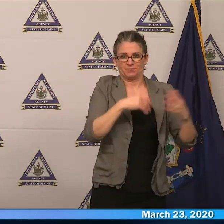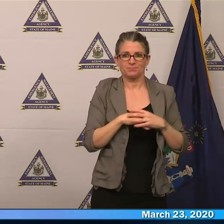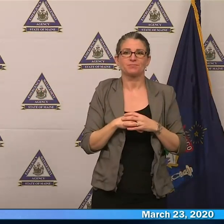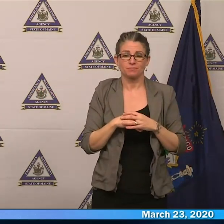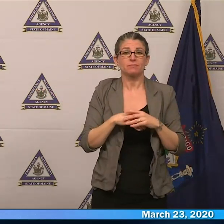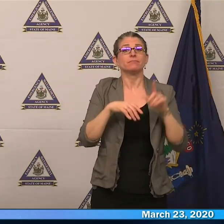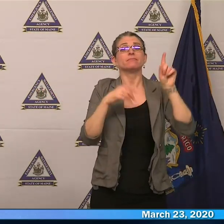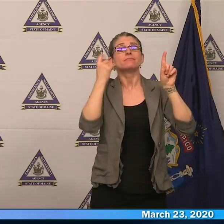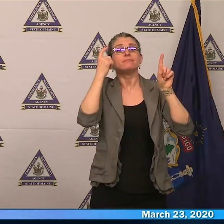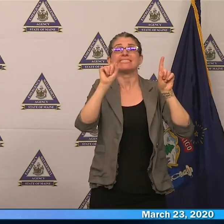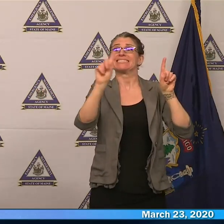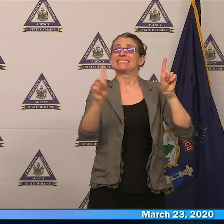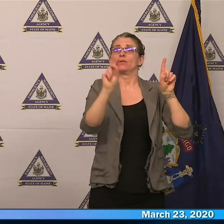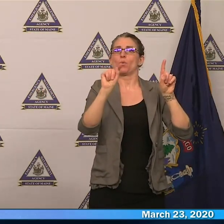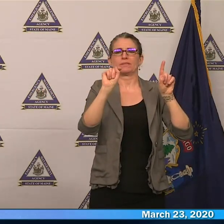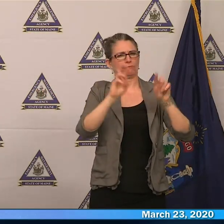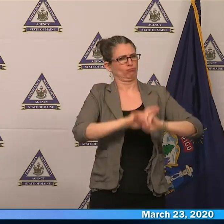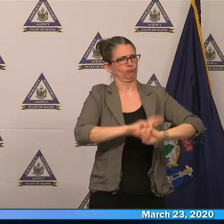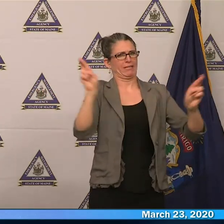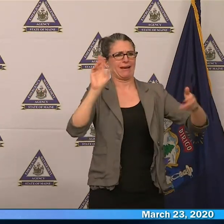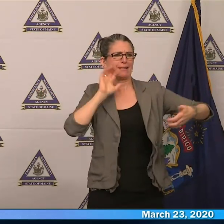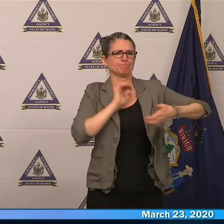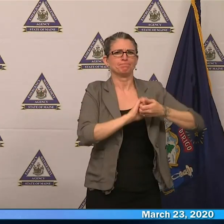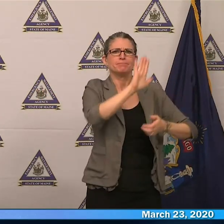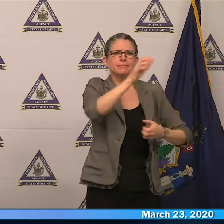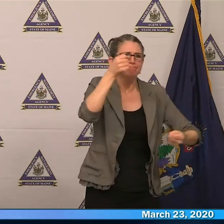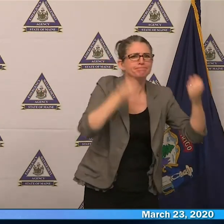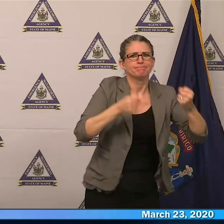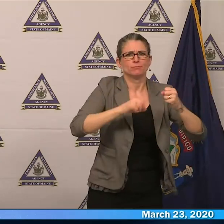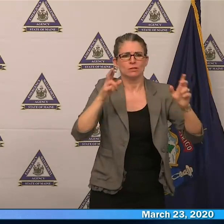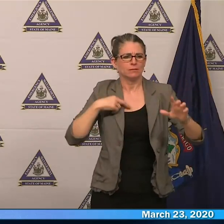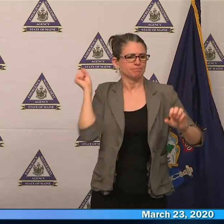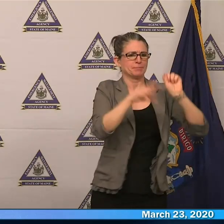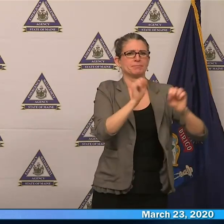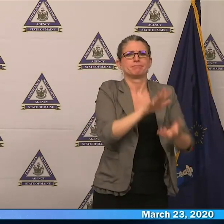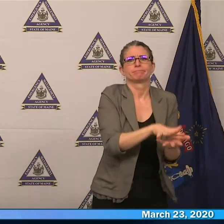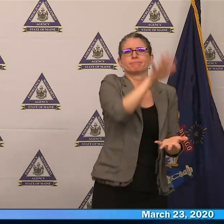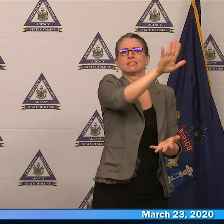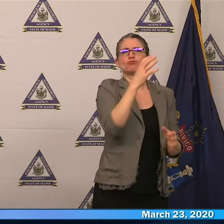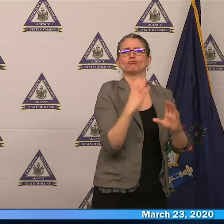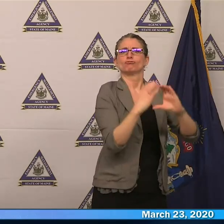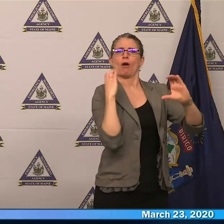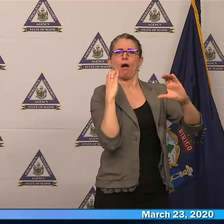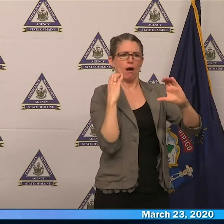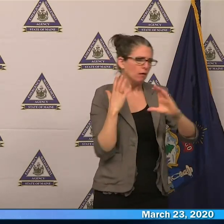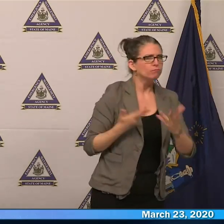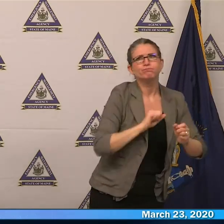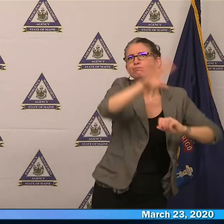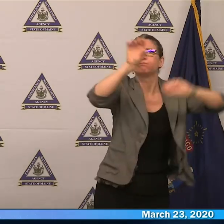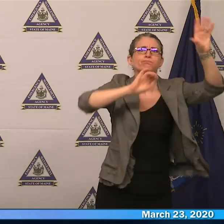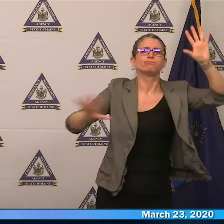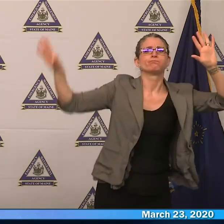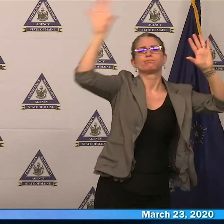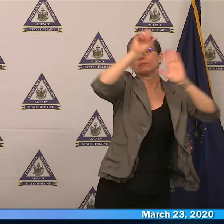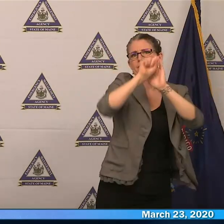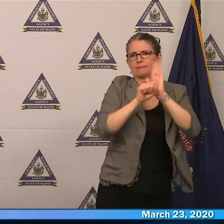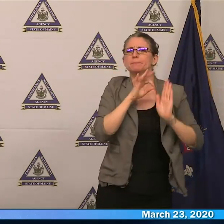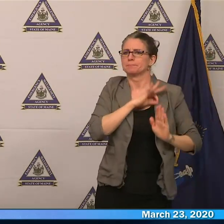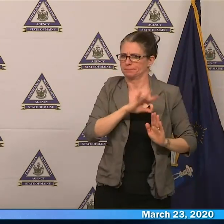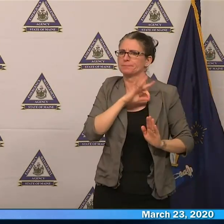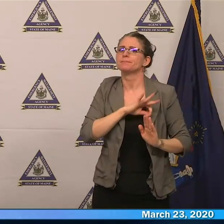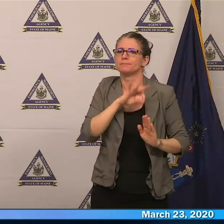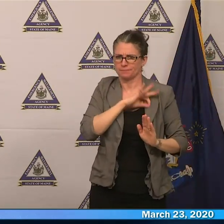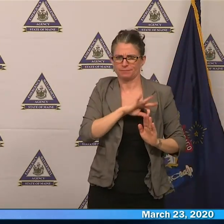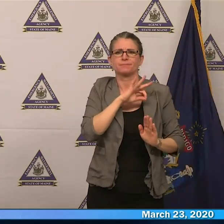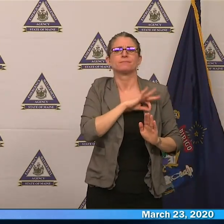can distribute those life-saving pieces of equipment to healthcare workers and EMS personnel and all other